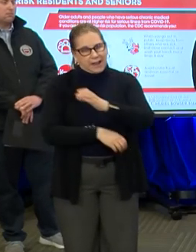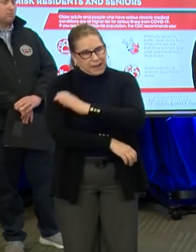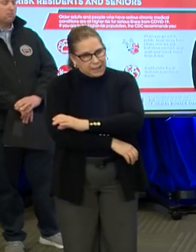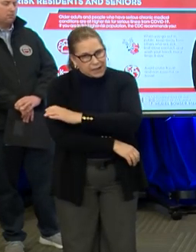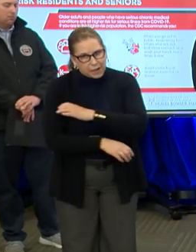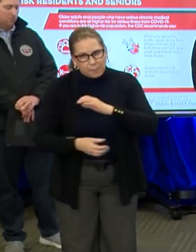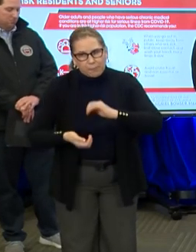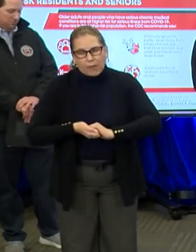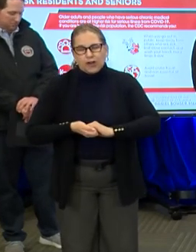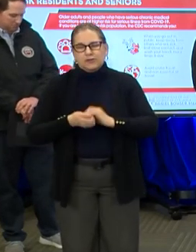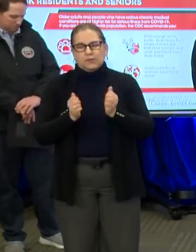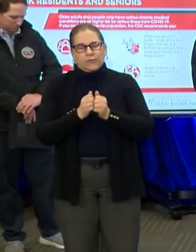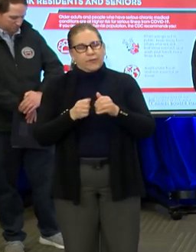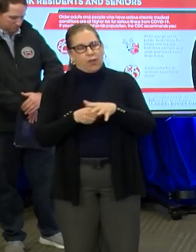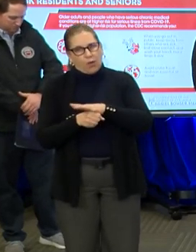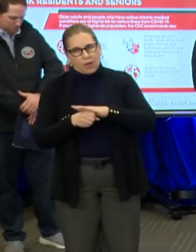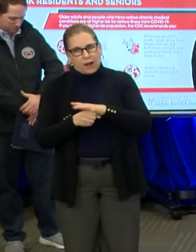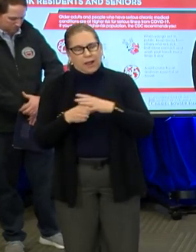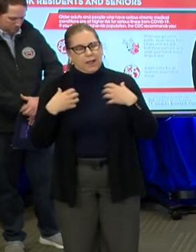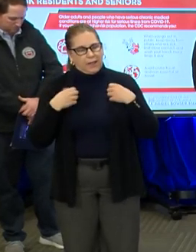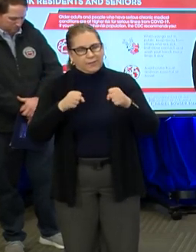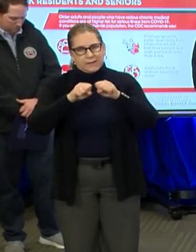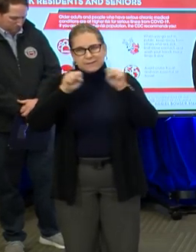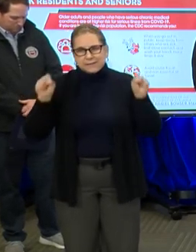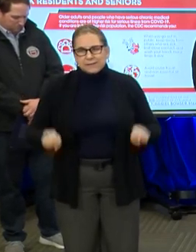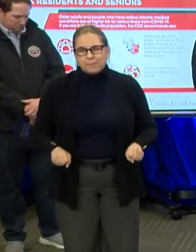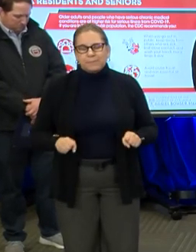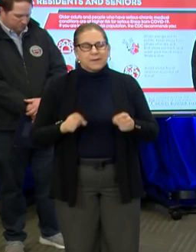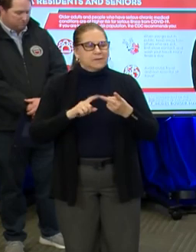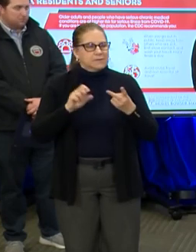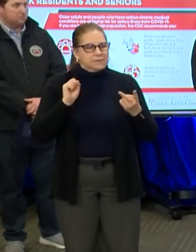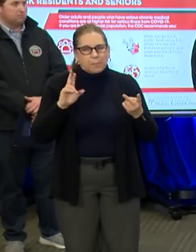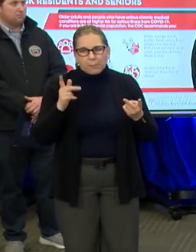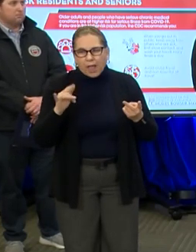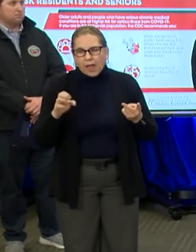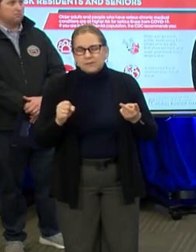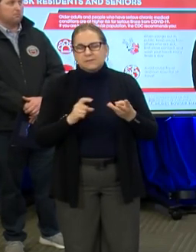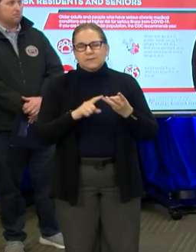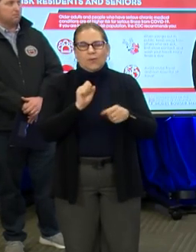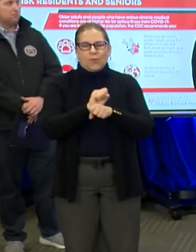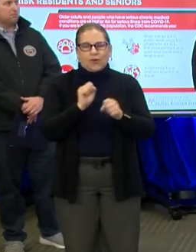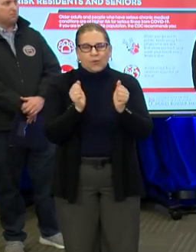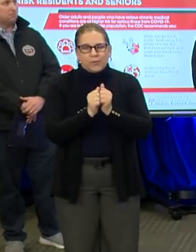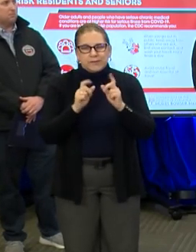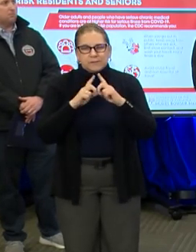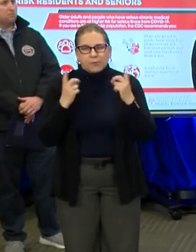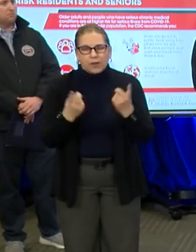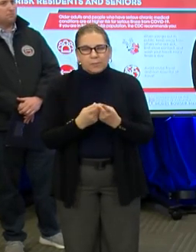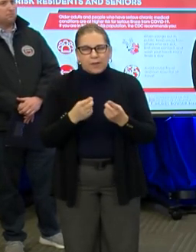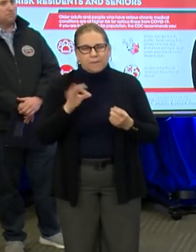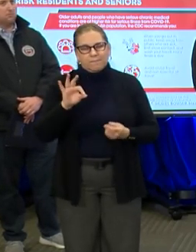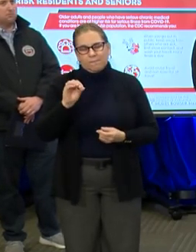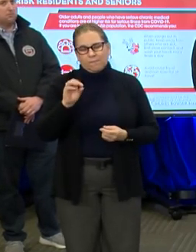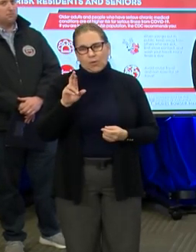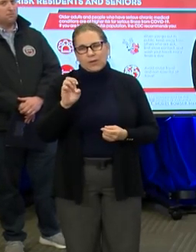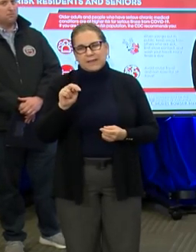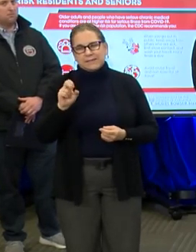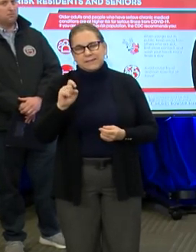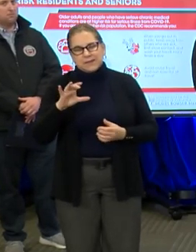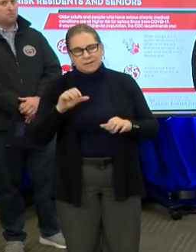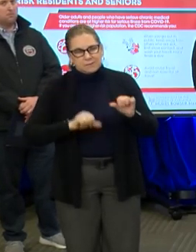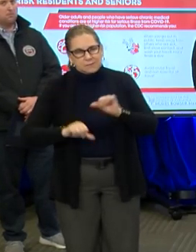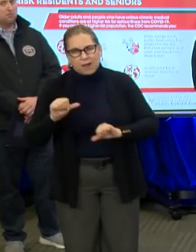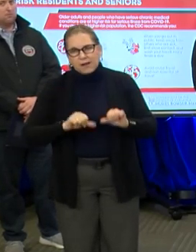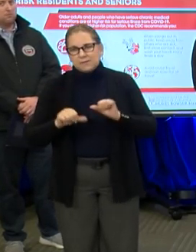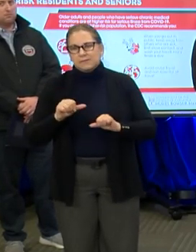sourcing supplies, partnering with the Department of Forensic Services now that they have increased laboratory capacity, and using the United